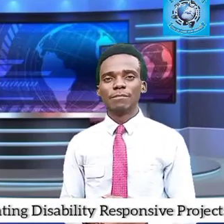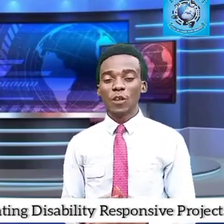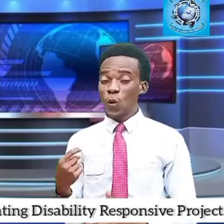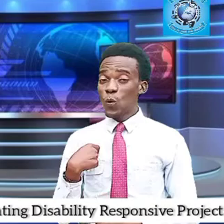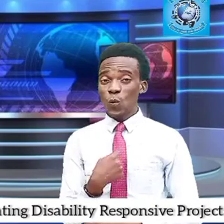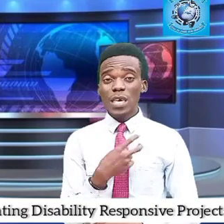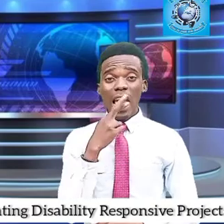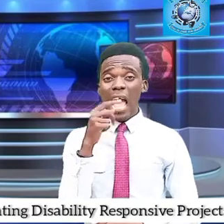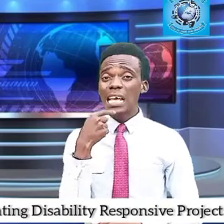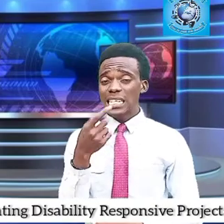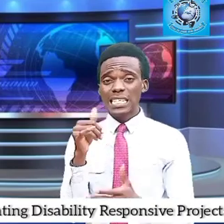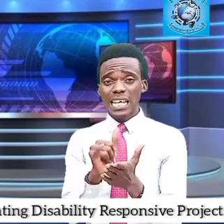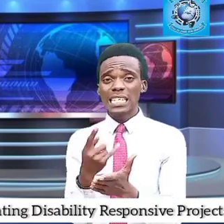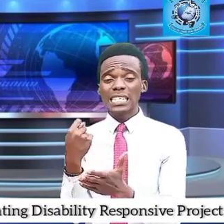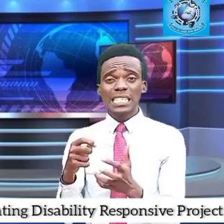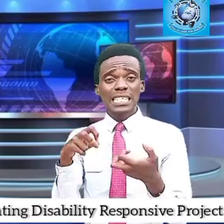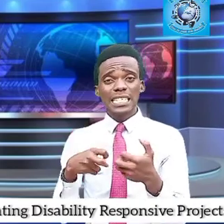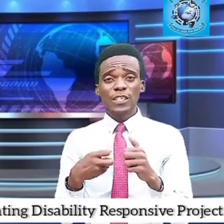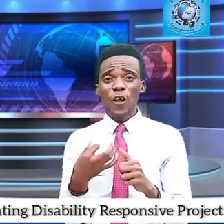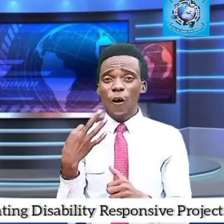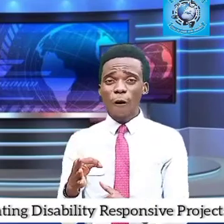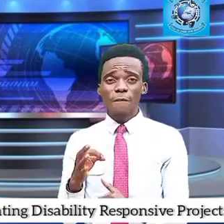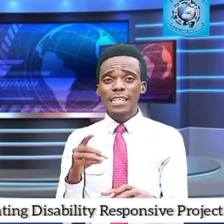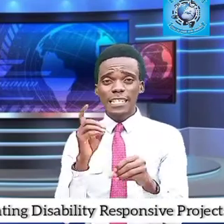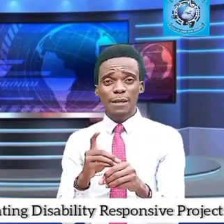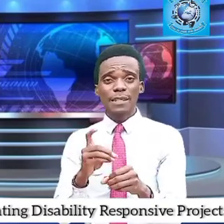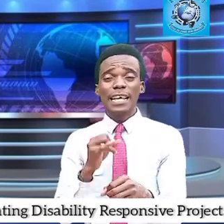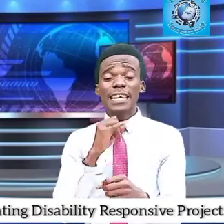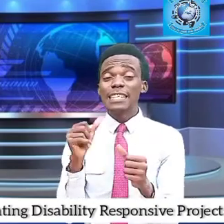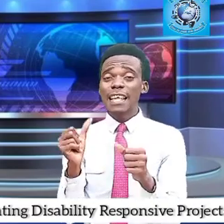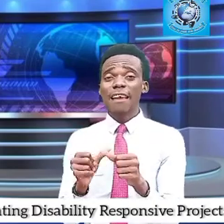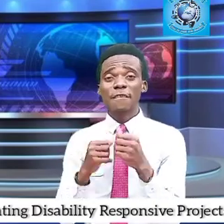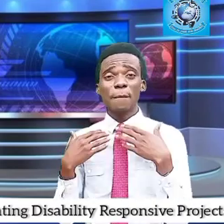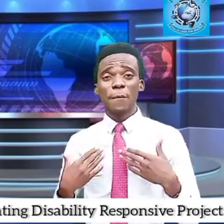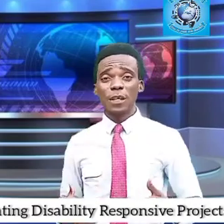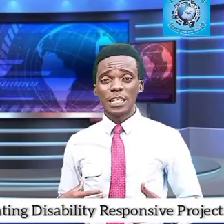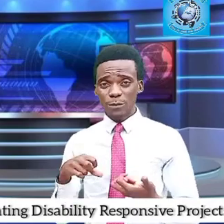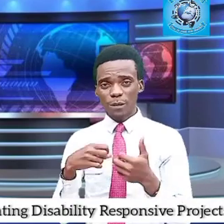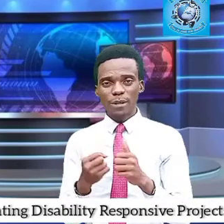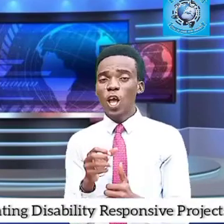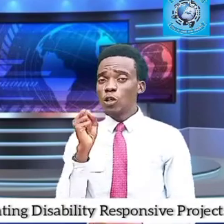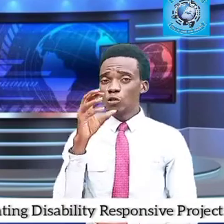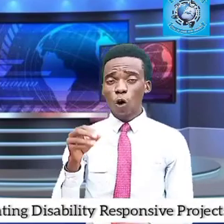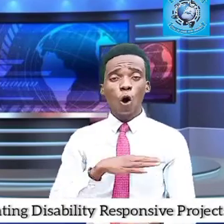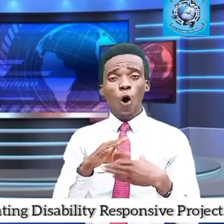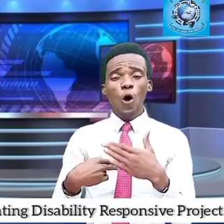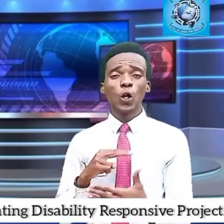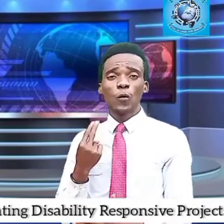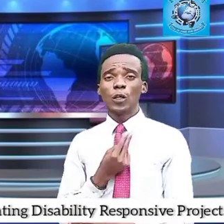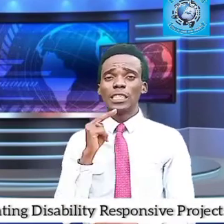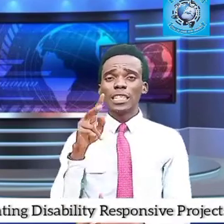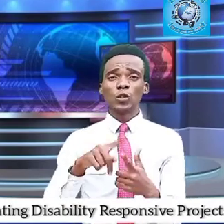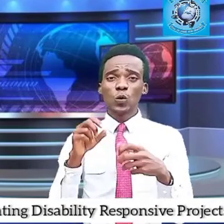We are saying that the issue of disability is everybody's issue. Therefore, all of us need to work